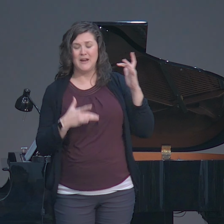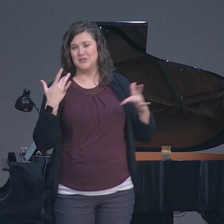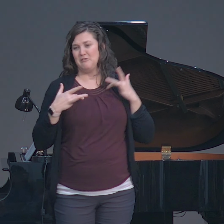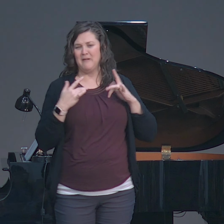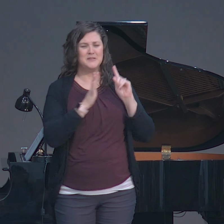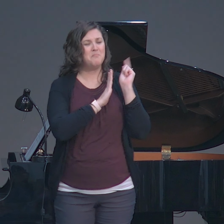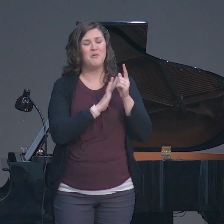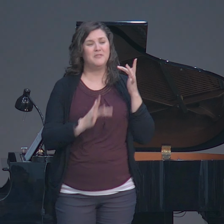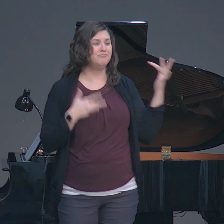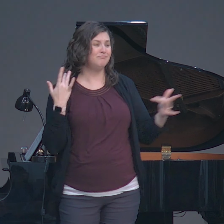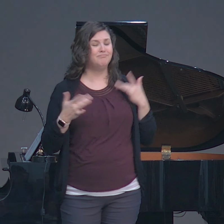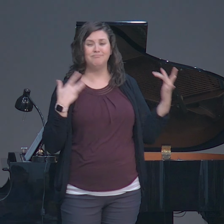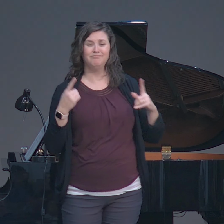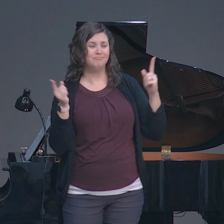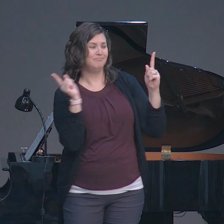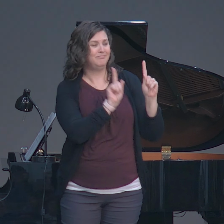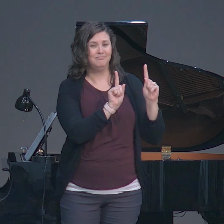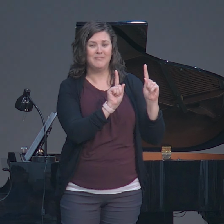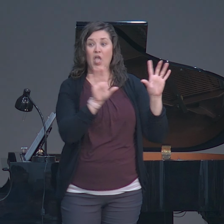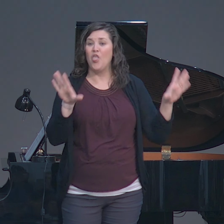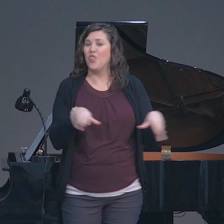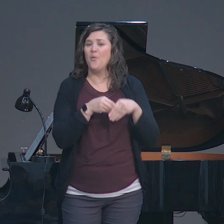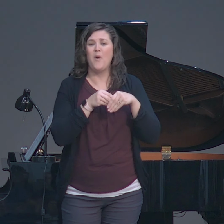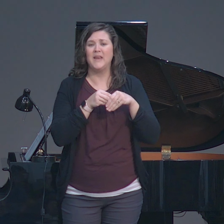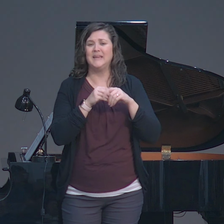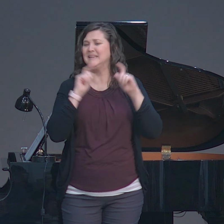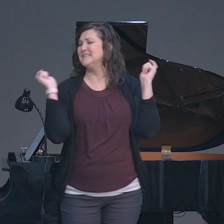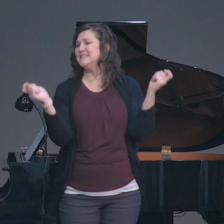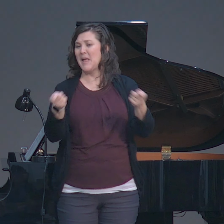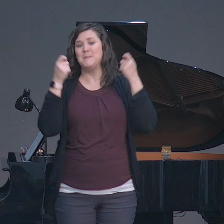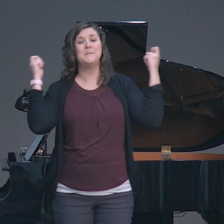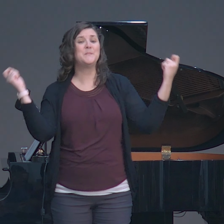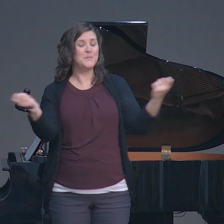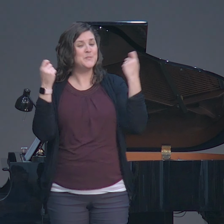rejoicing. A wedding is a moment of celebration.